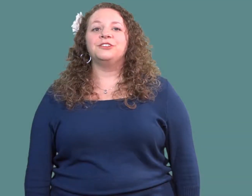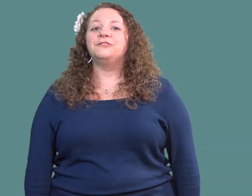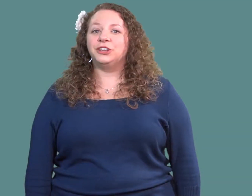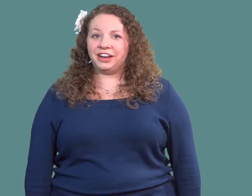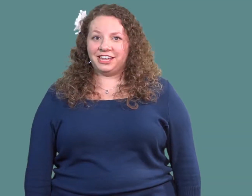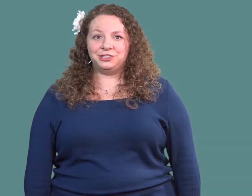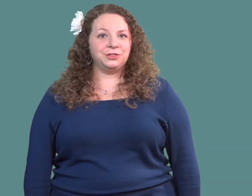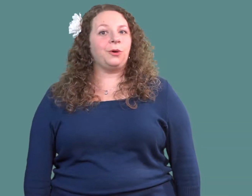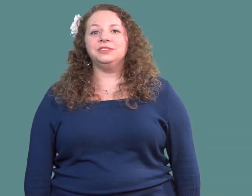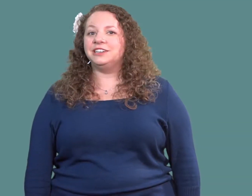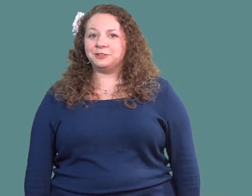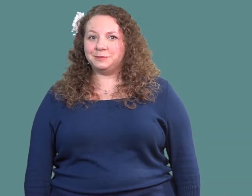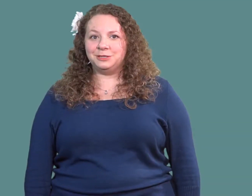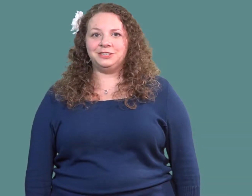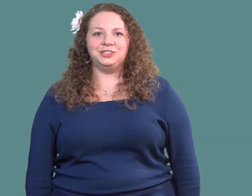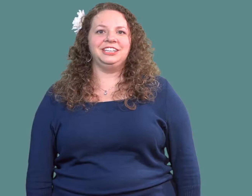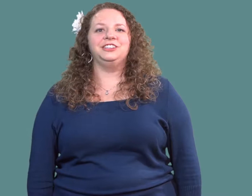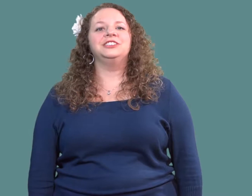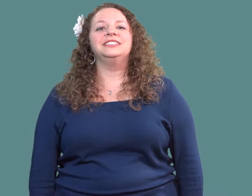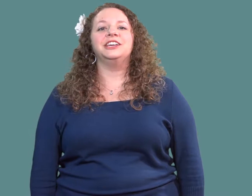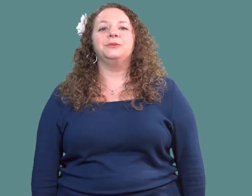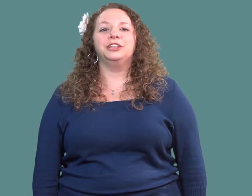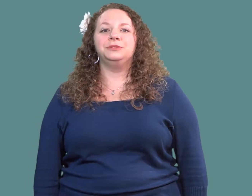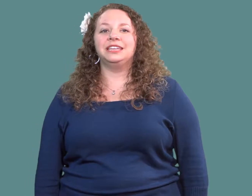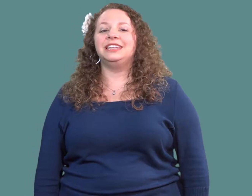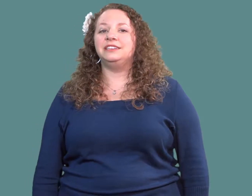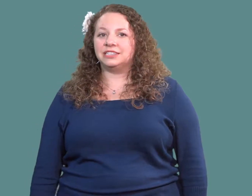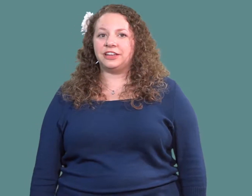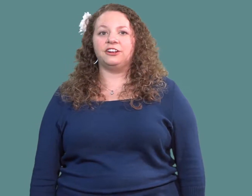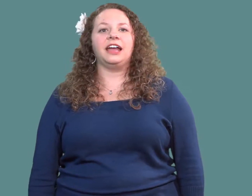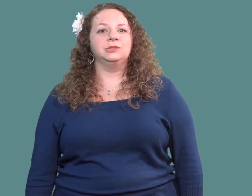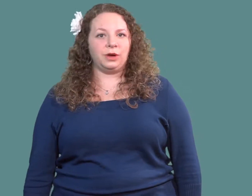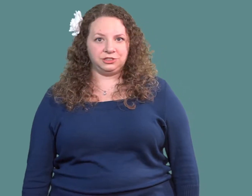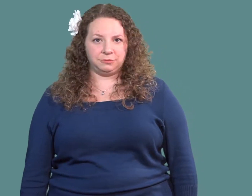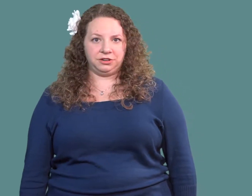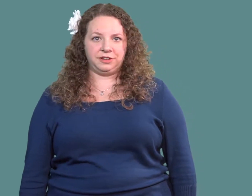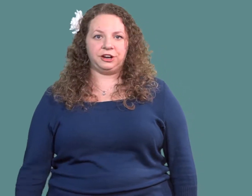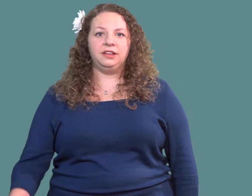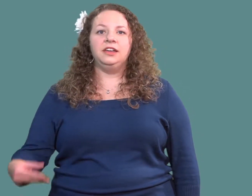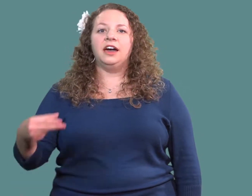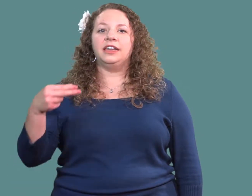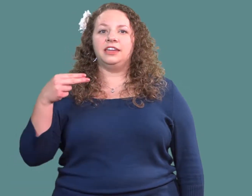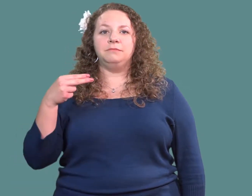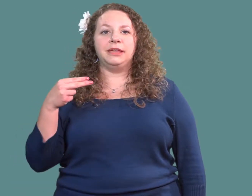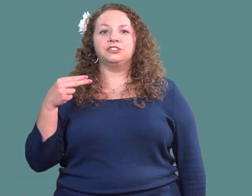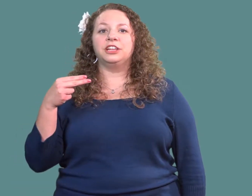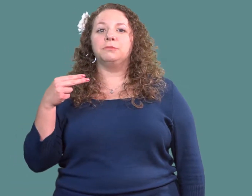For your H, the only difference between G and H is that you are using an index finger as well as your middle finger. Again, make sure that your palm